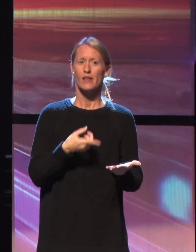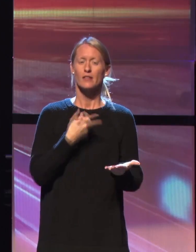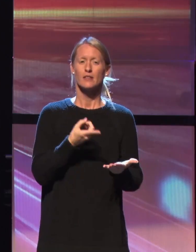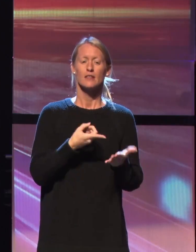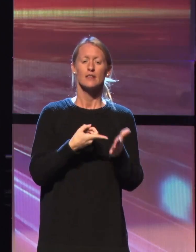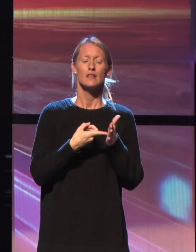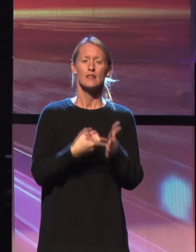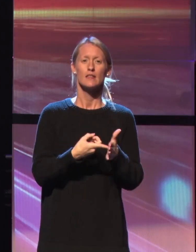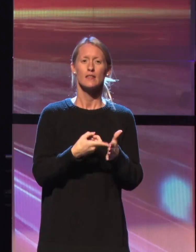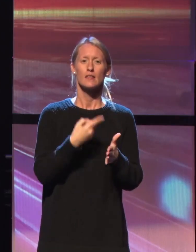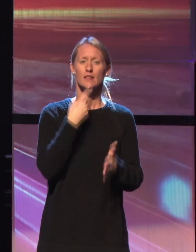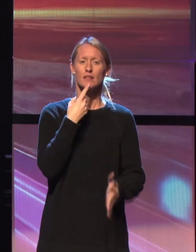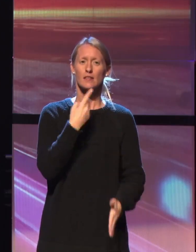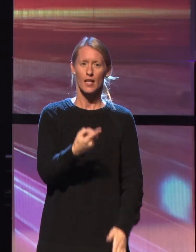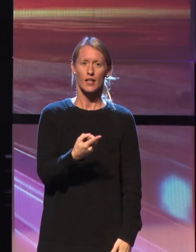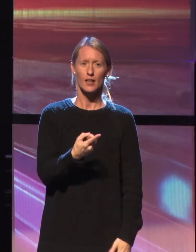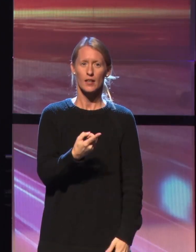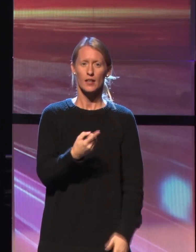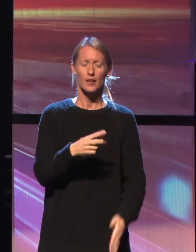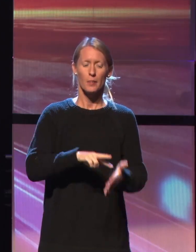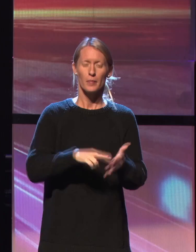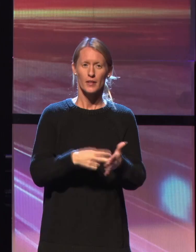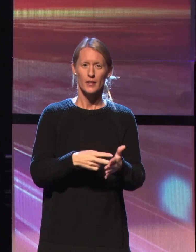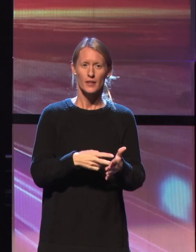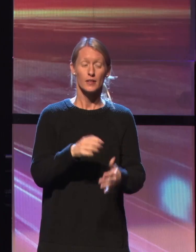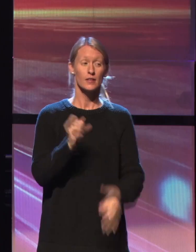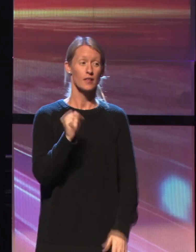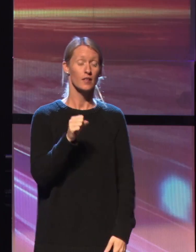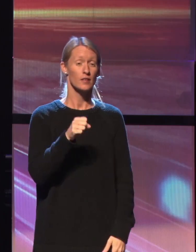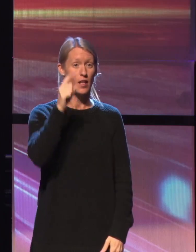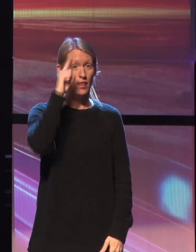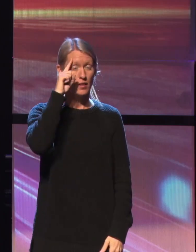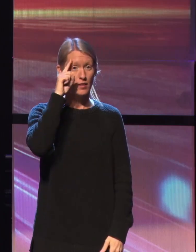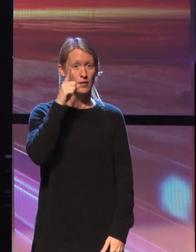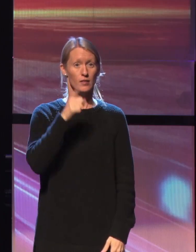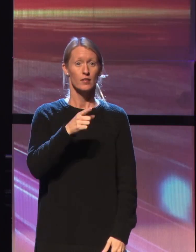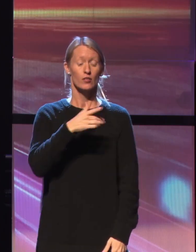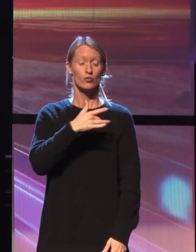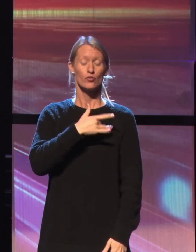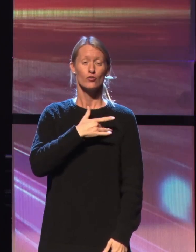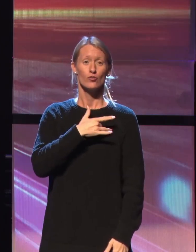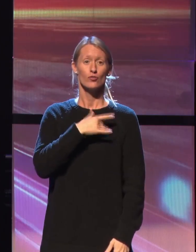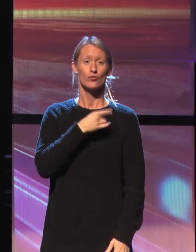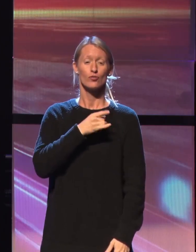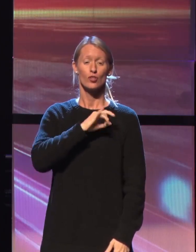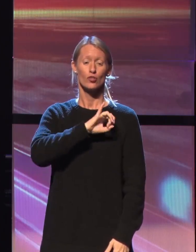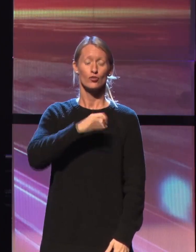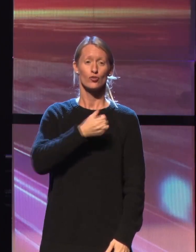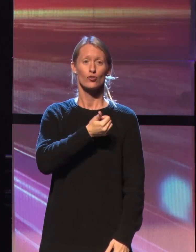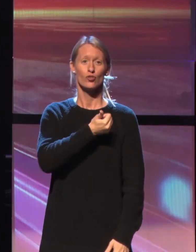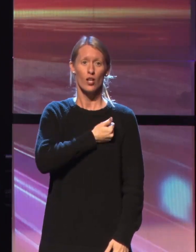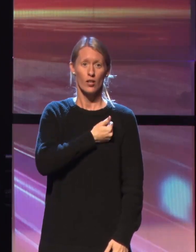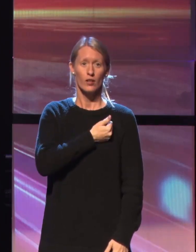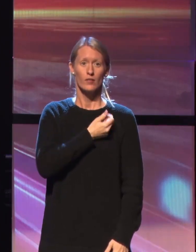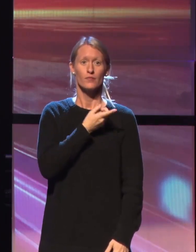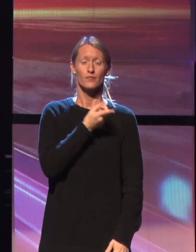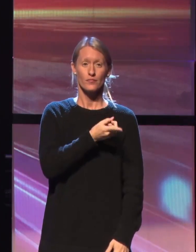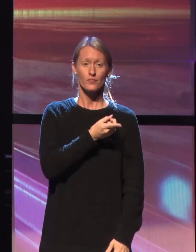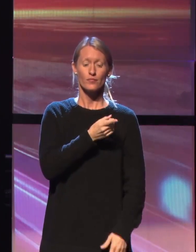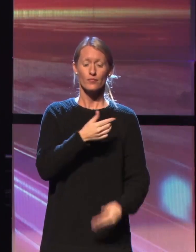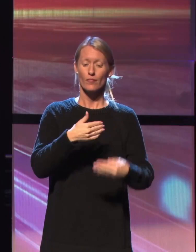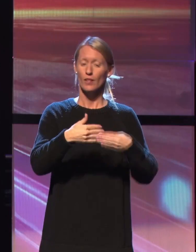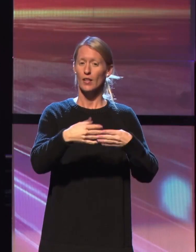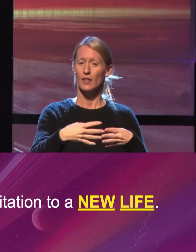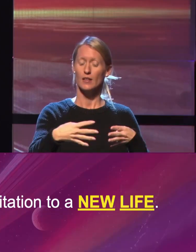does. Because I think at the heart of John's apocalypse, at the heart of this idea of a city whose gates are always